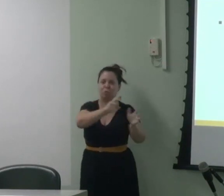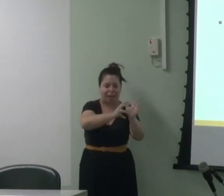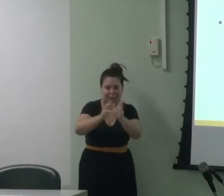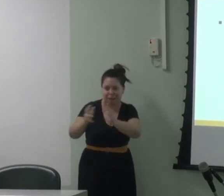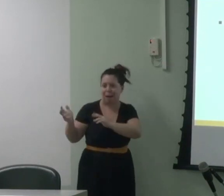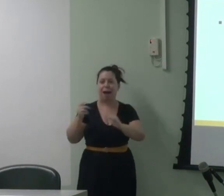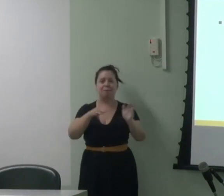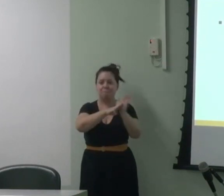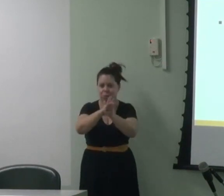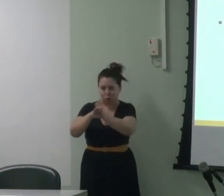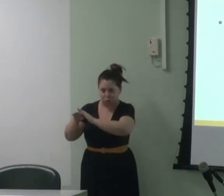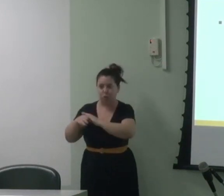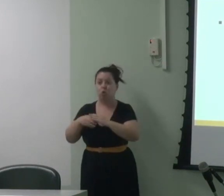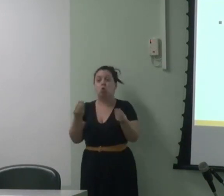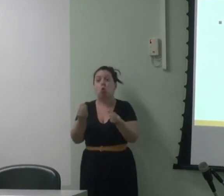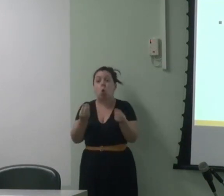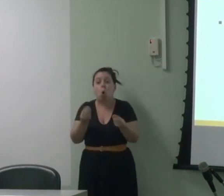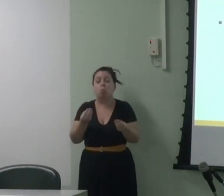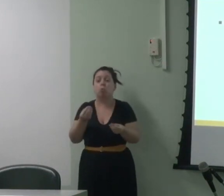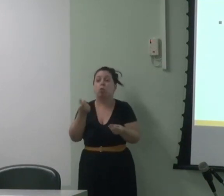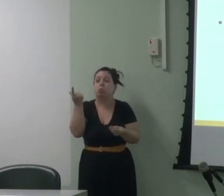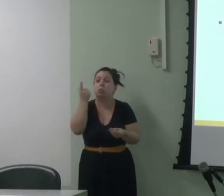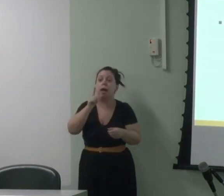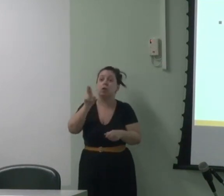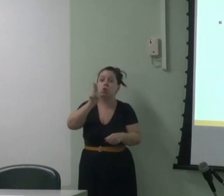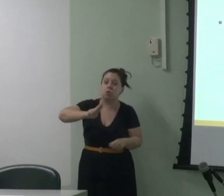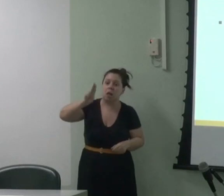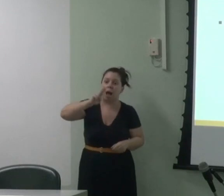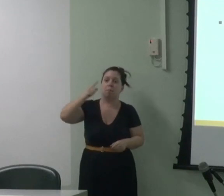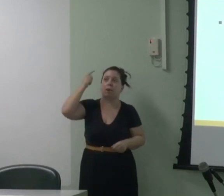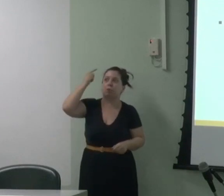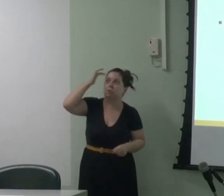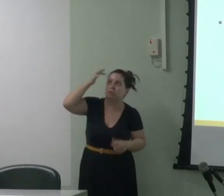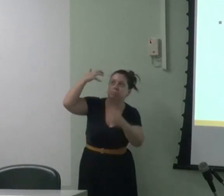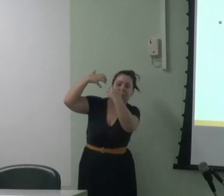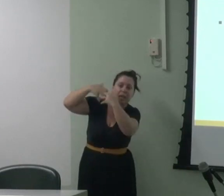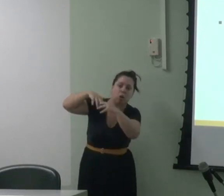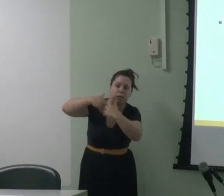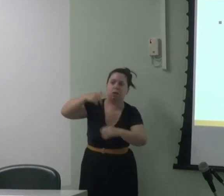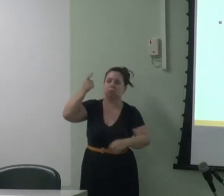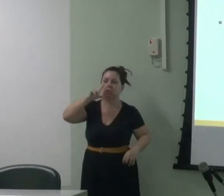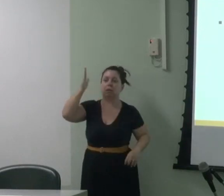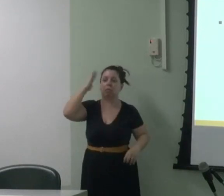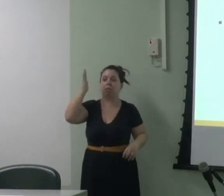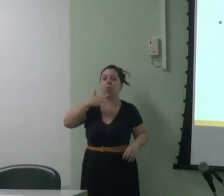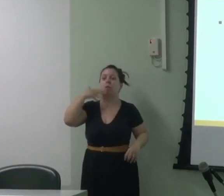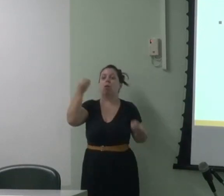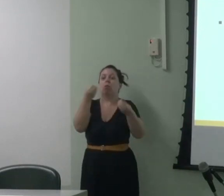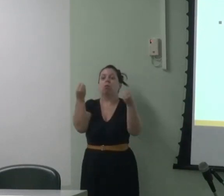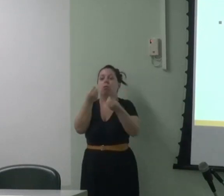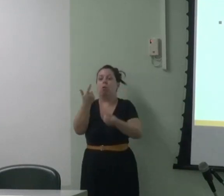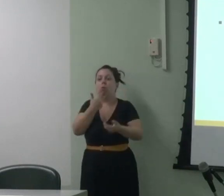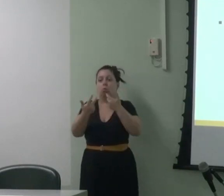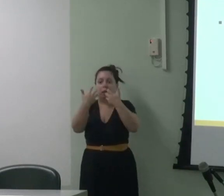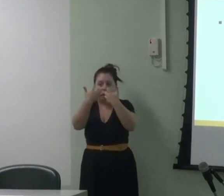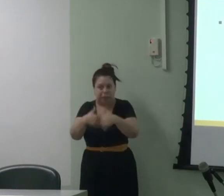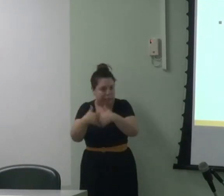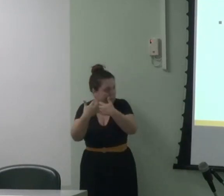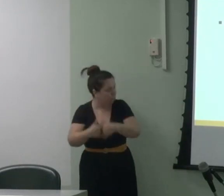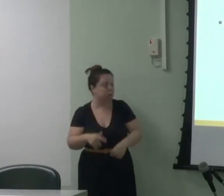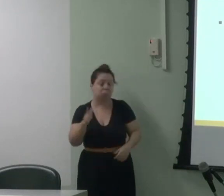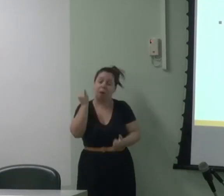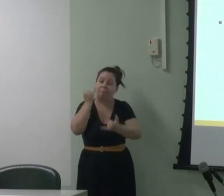with questions concerning typology of inflection, and it's similar to what